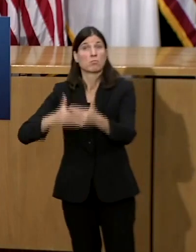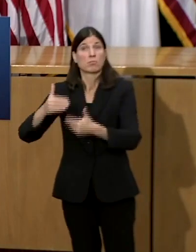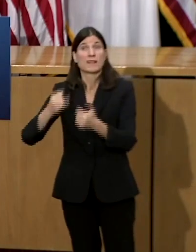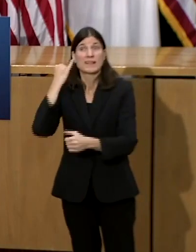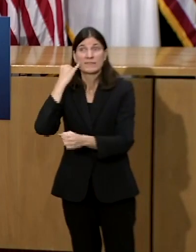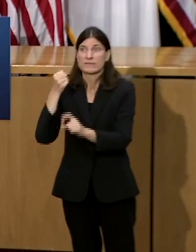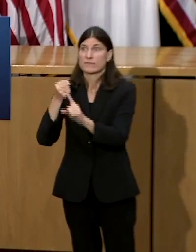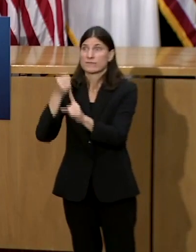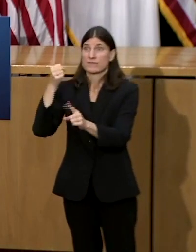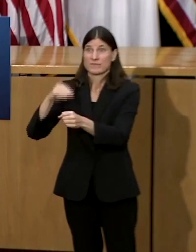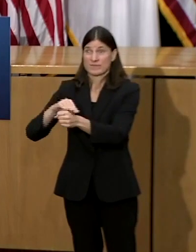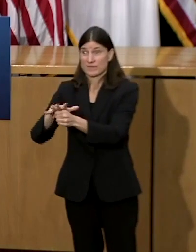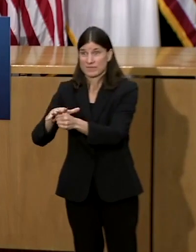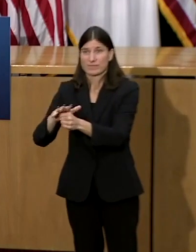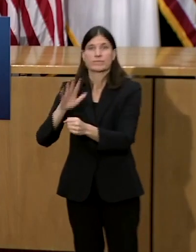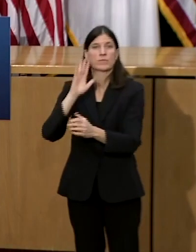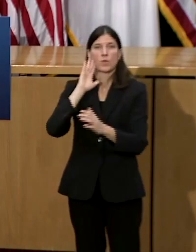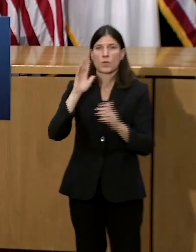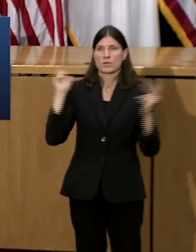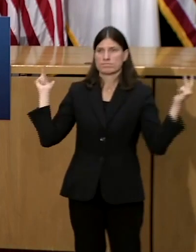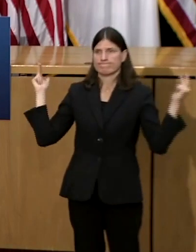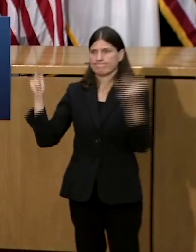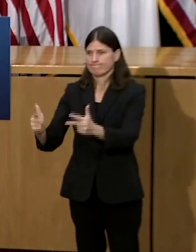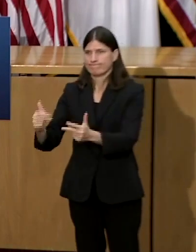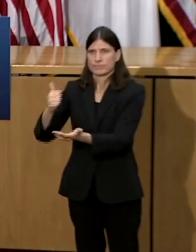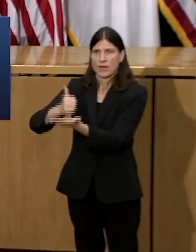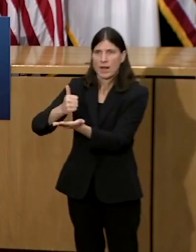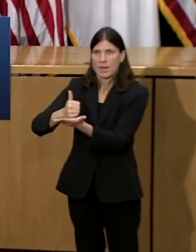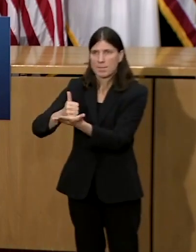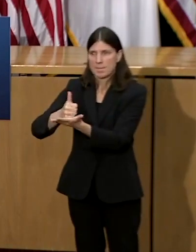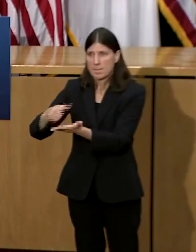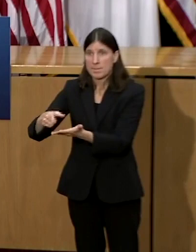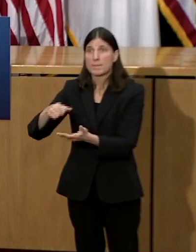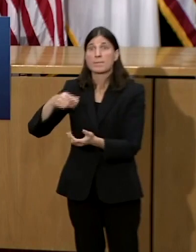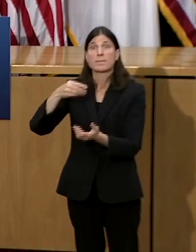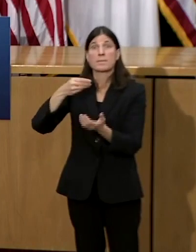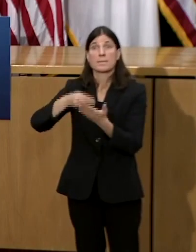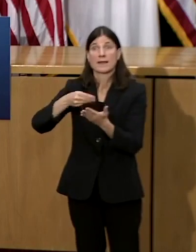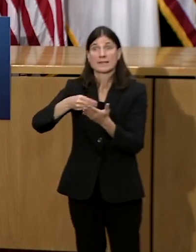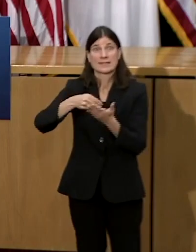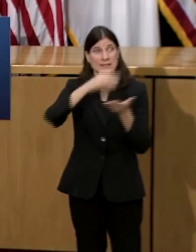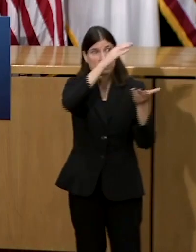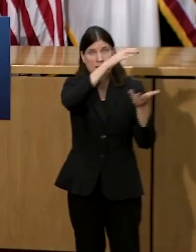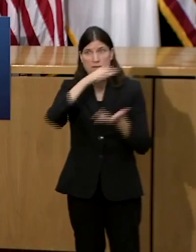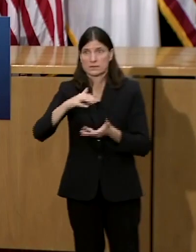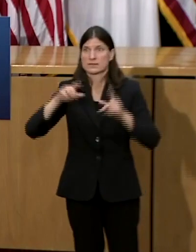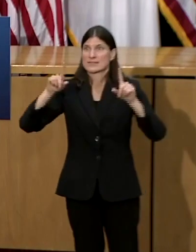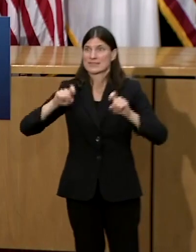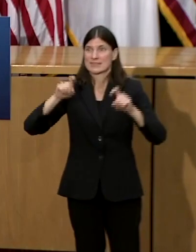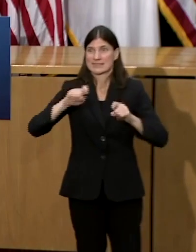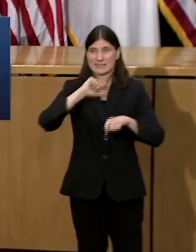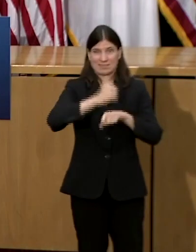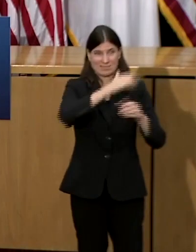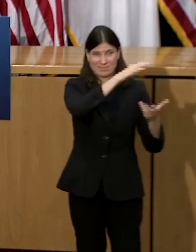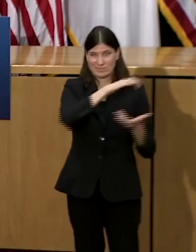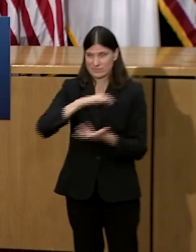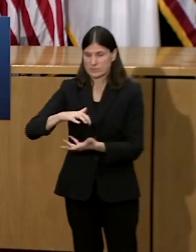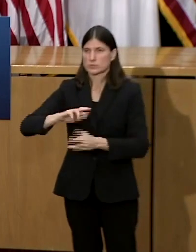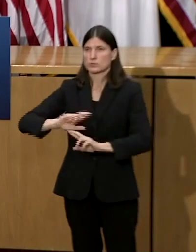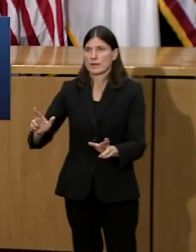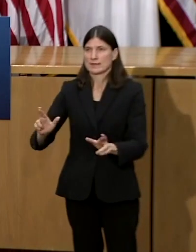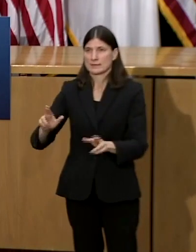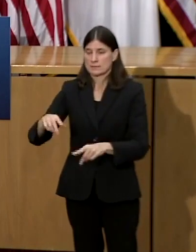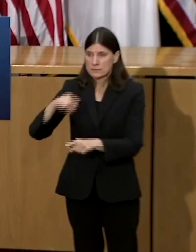in public school districts, charters, and other educational settings. Together with DPH, we are introducing the first phase of these tests this